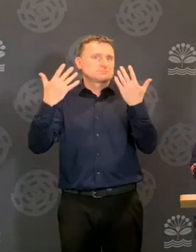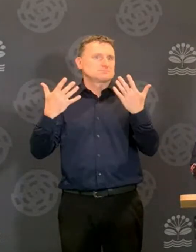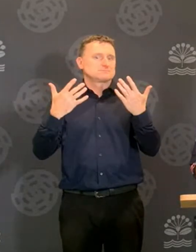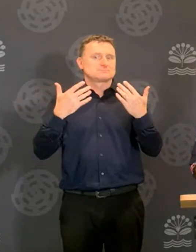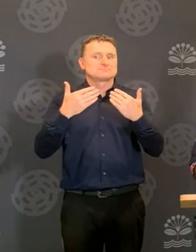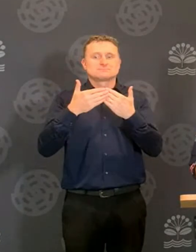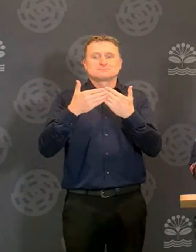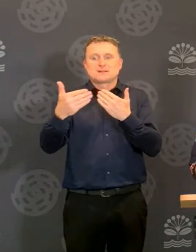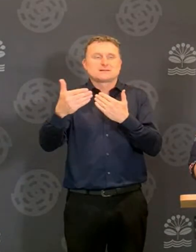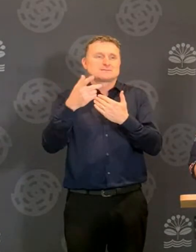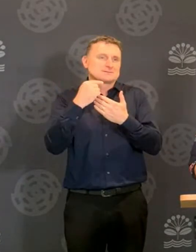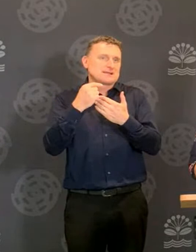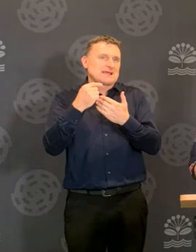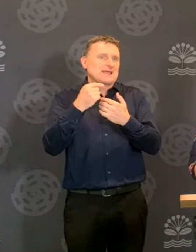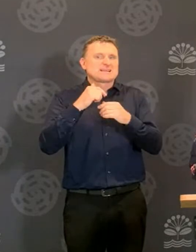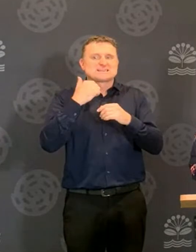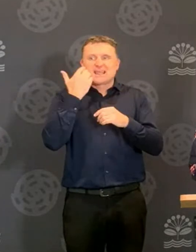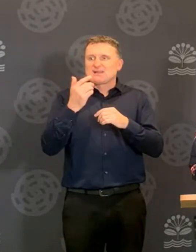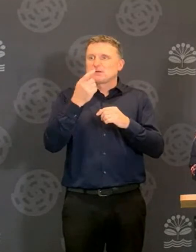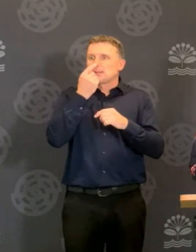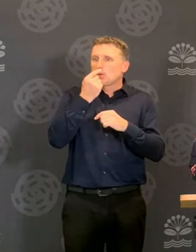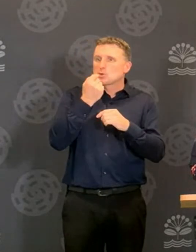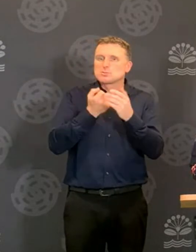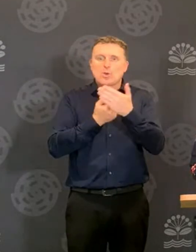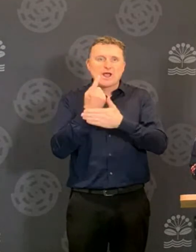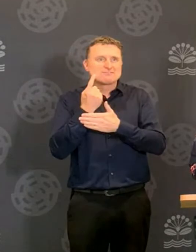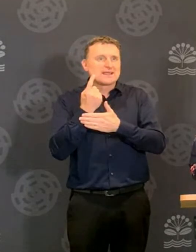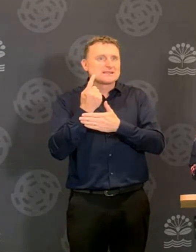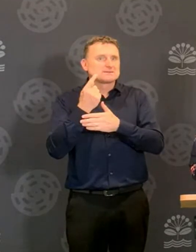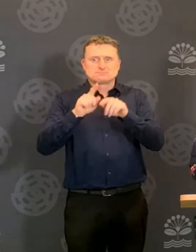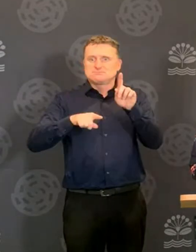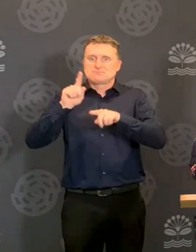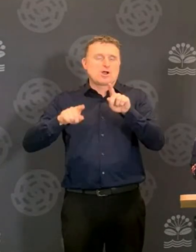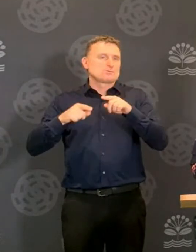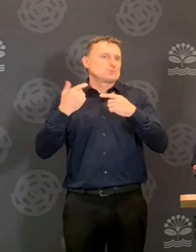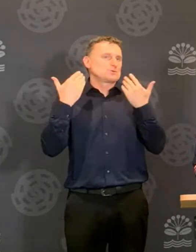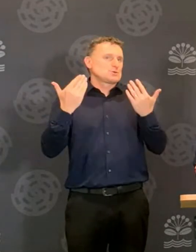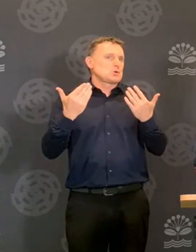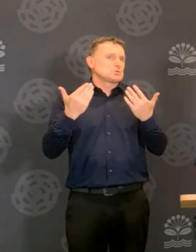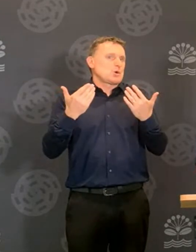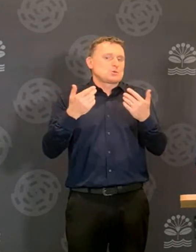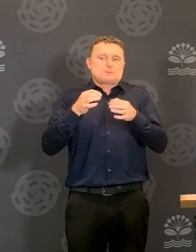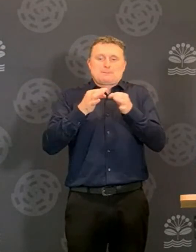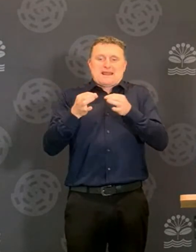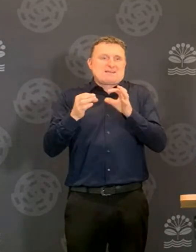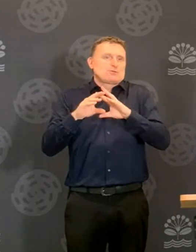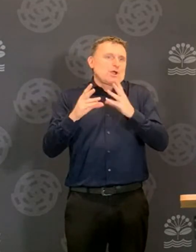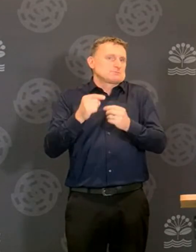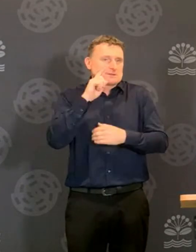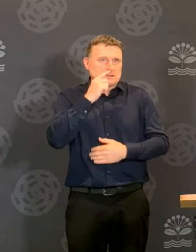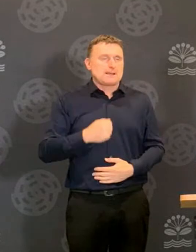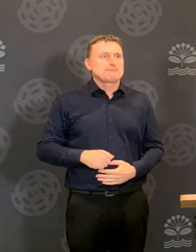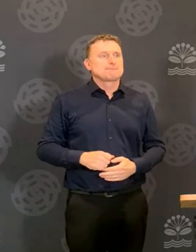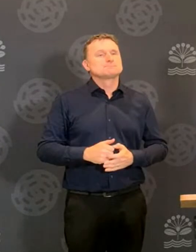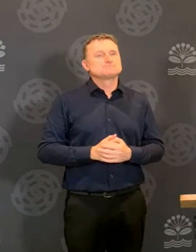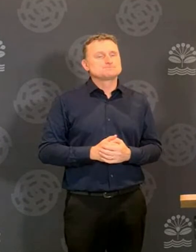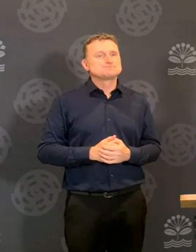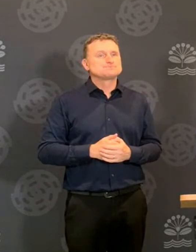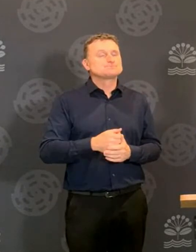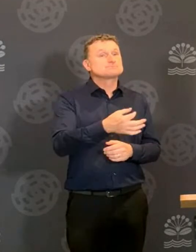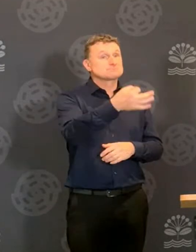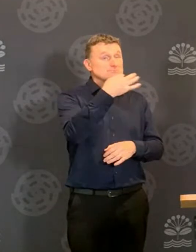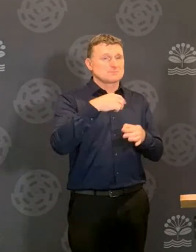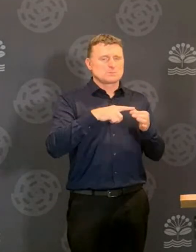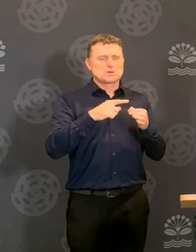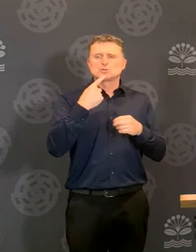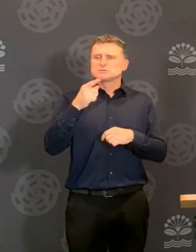can't deal with every possible event given the infrastructure that currently exists. You mentioned scams involving